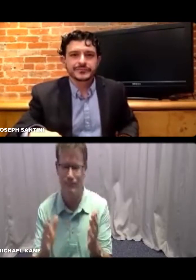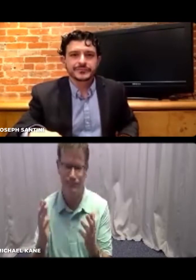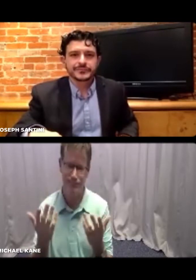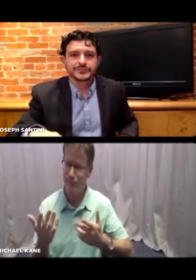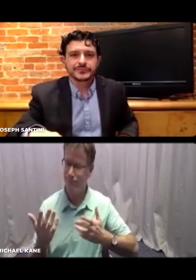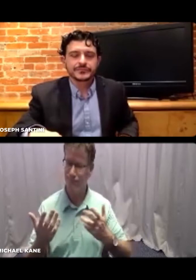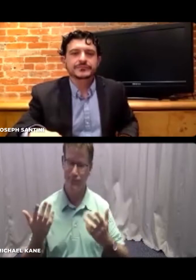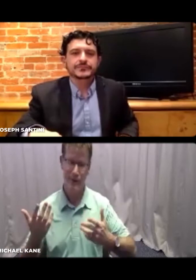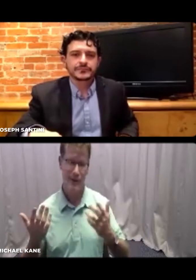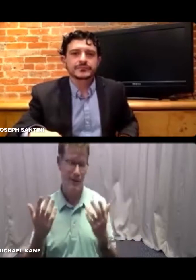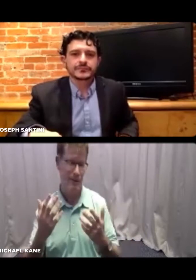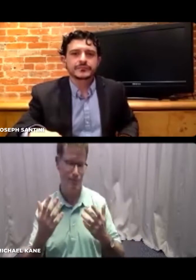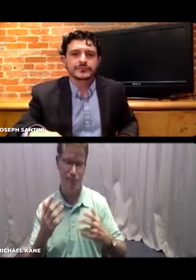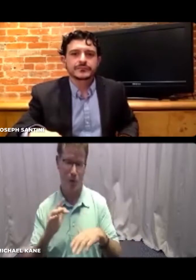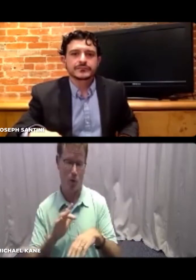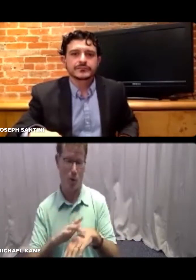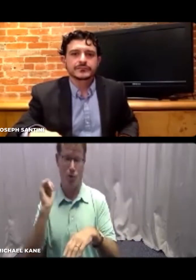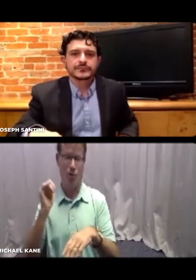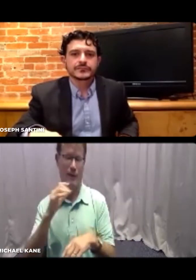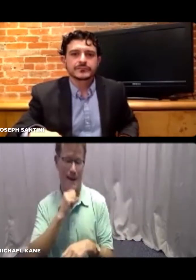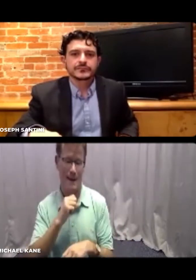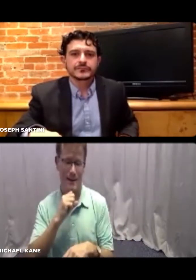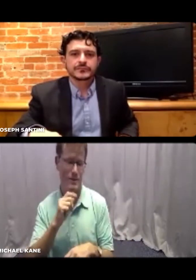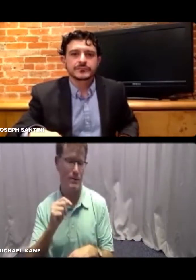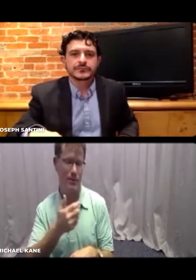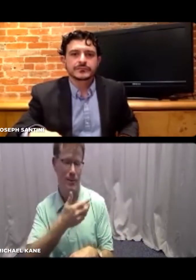And the earlier, the better.